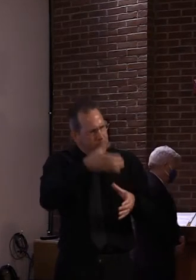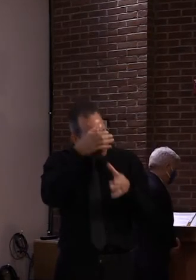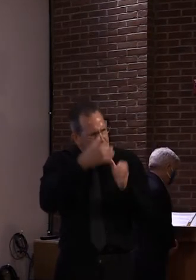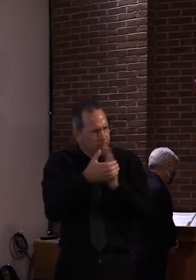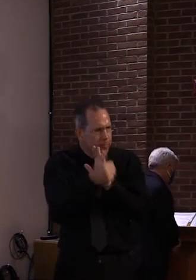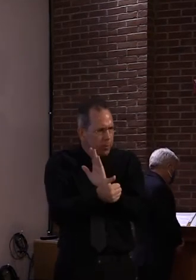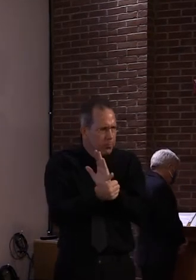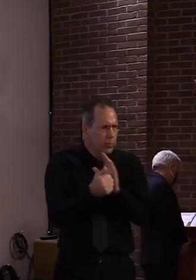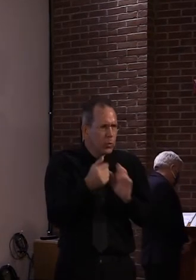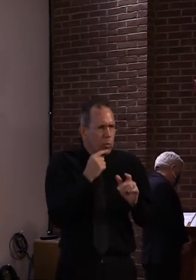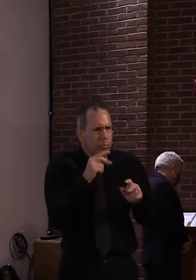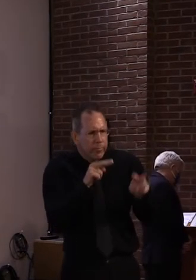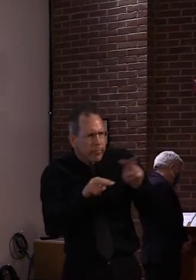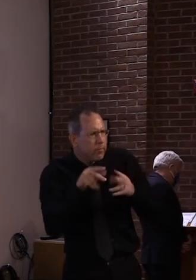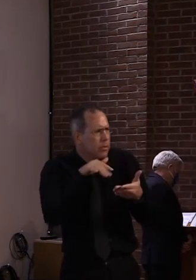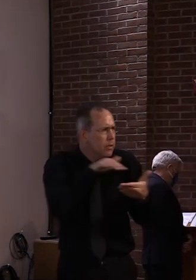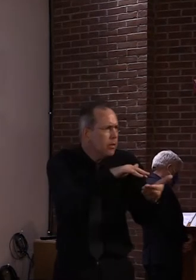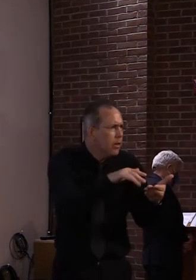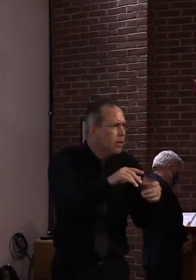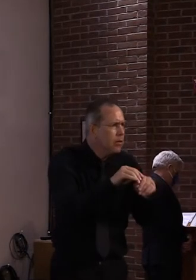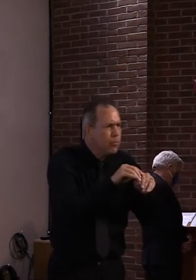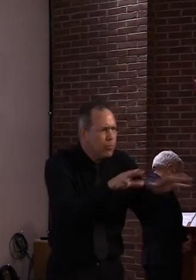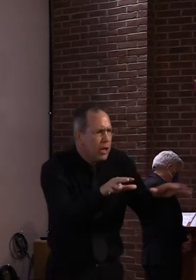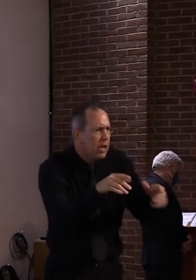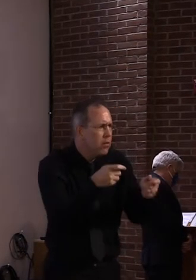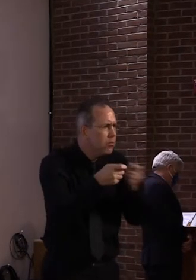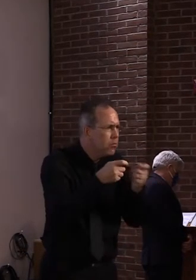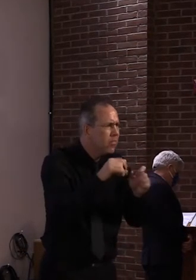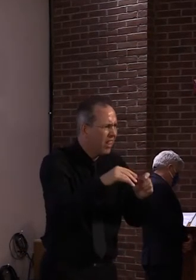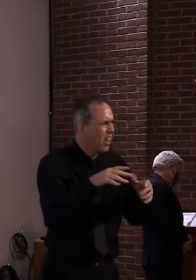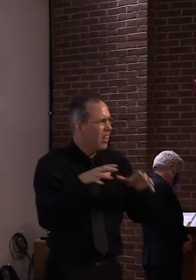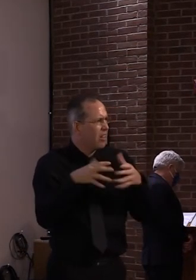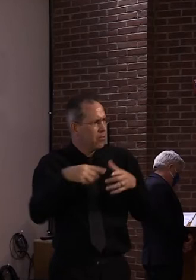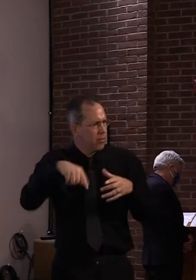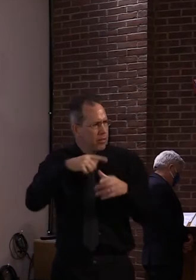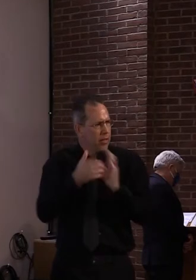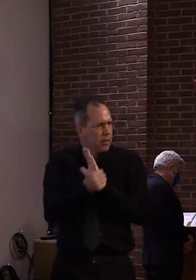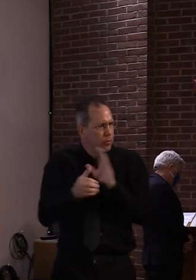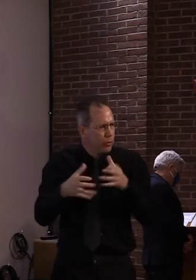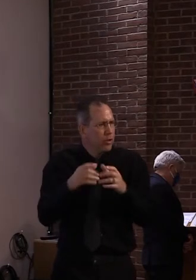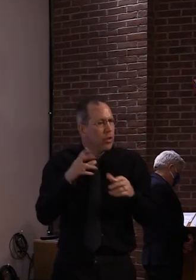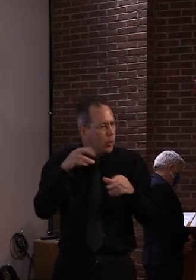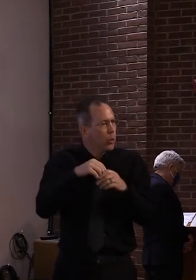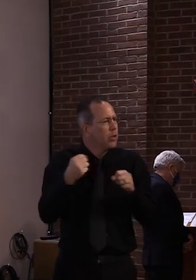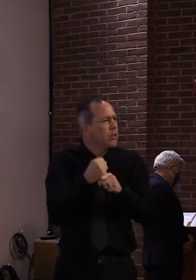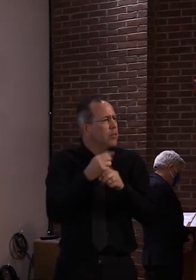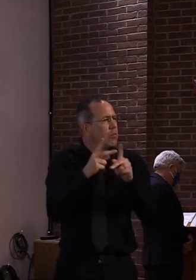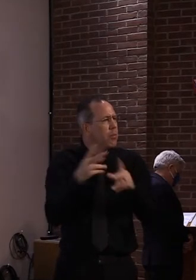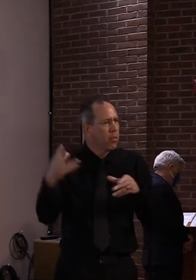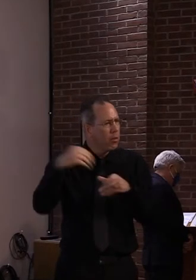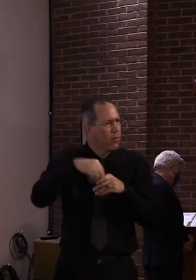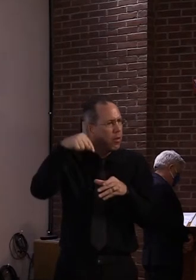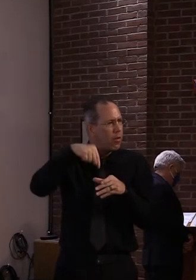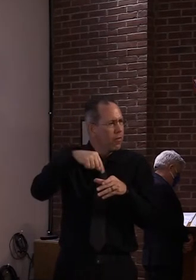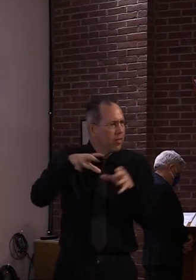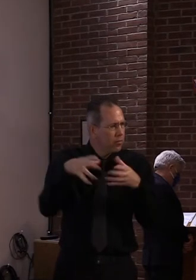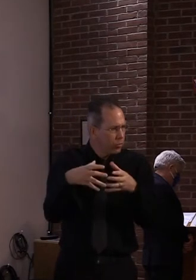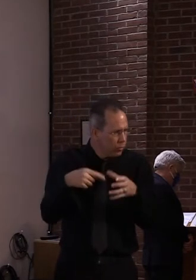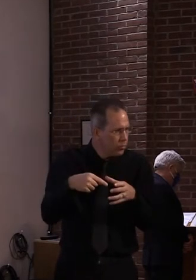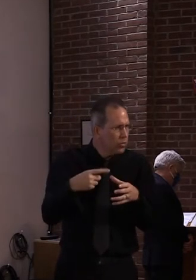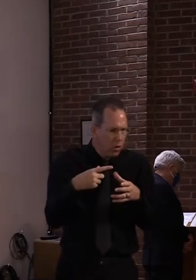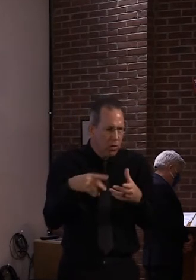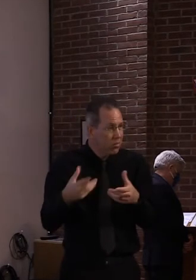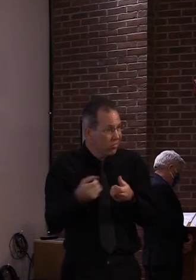part of it, and their data analysis shows us when a number is too